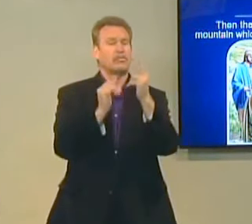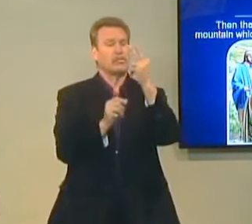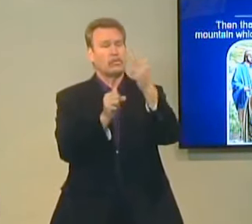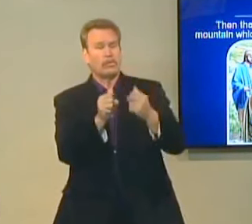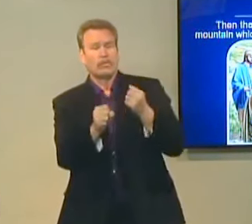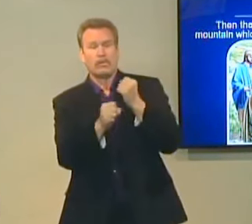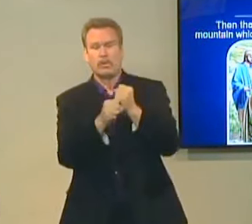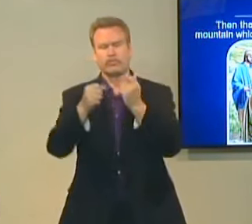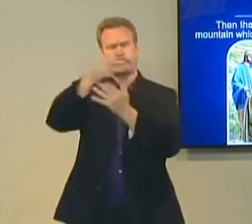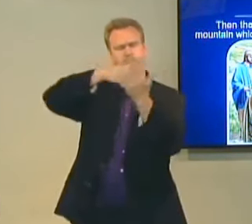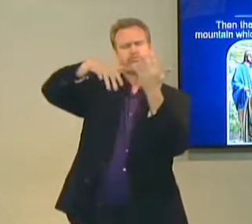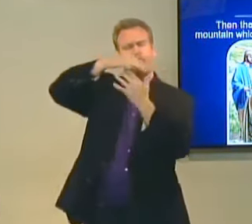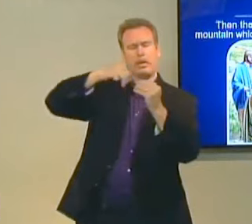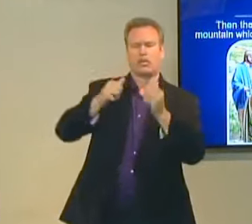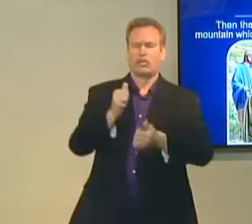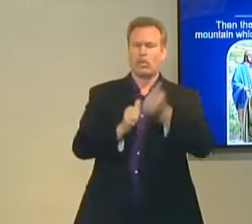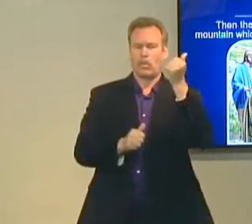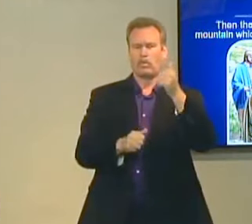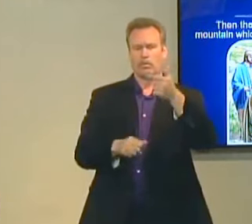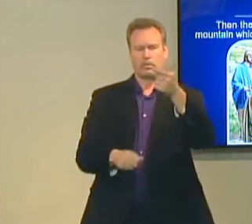Often. For those three years. He was with them.